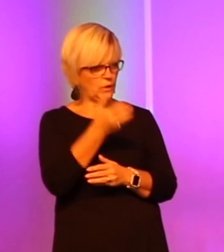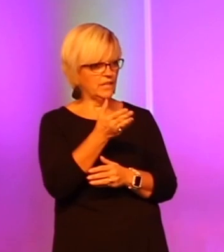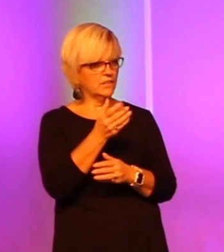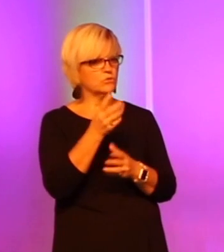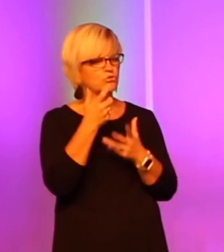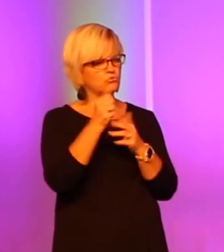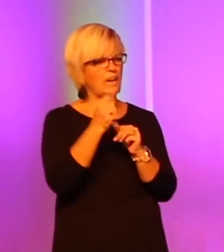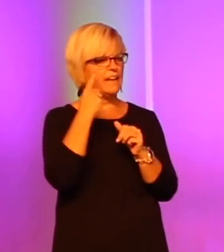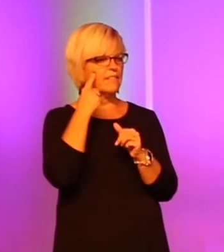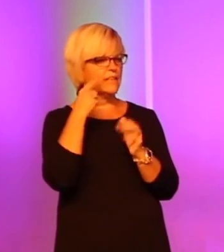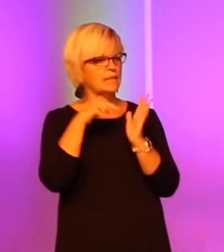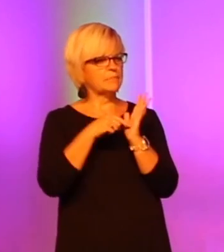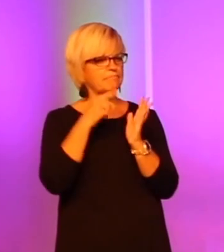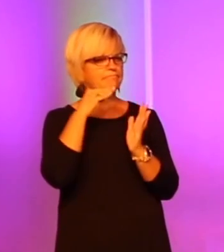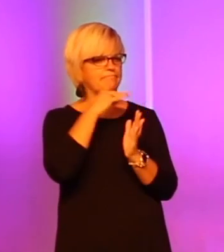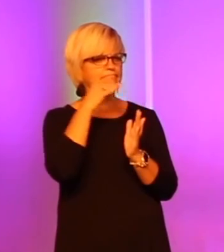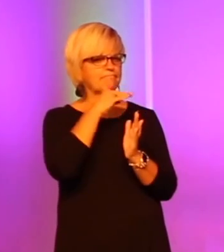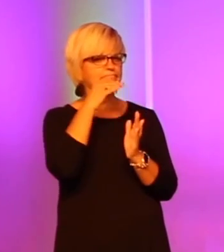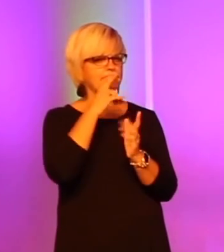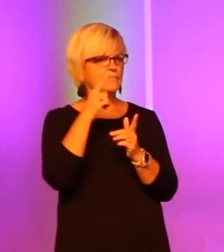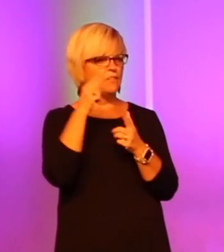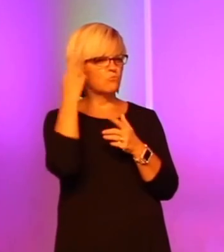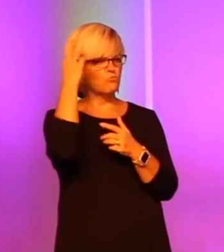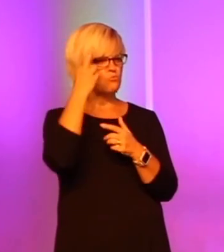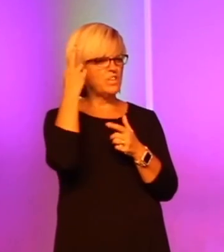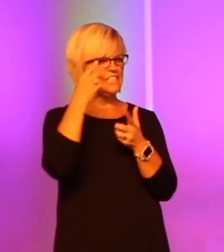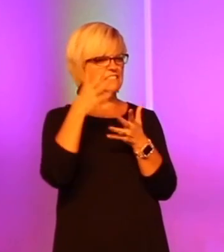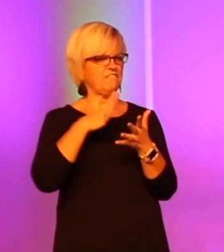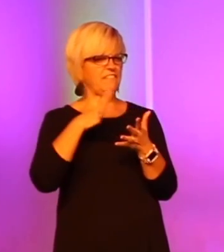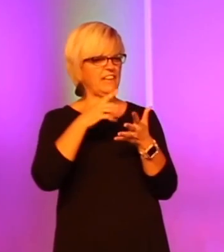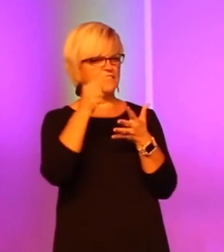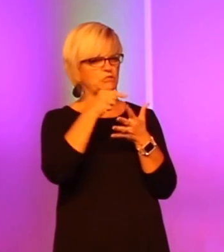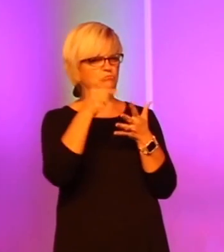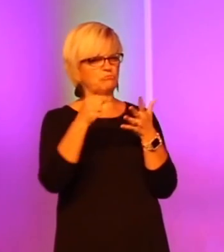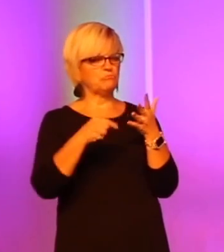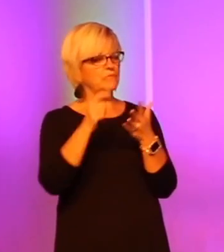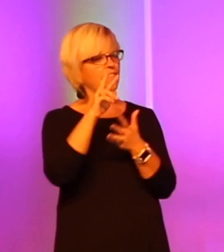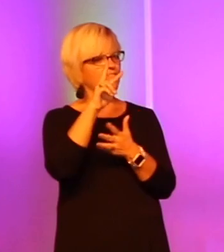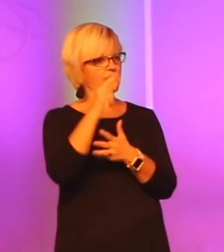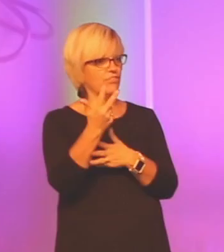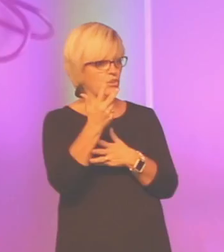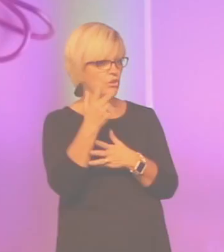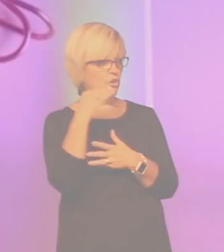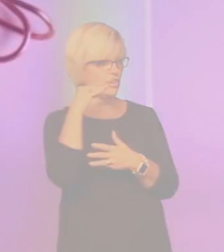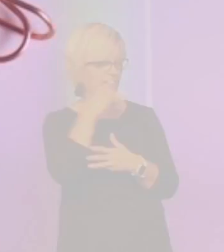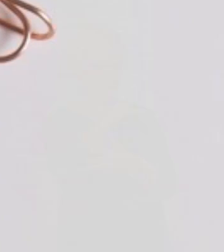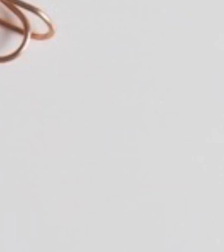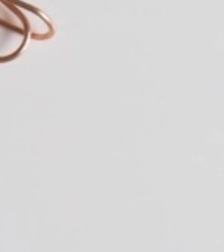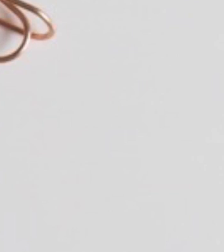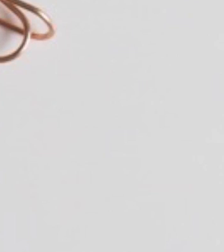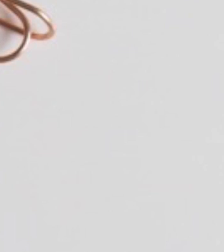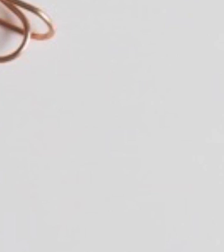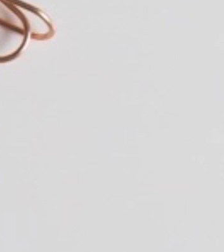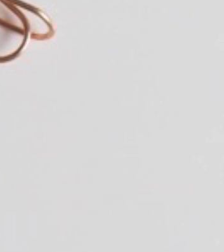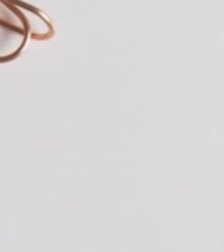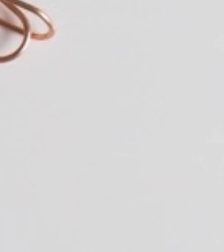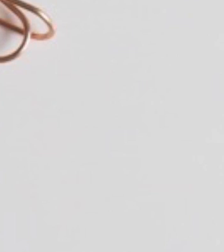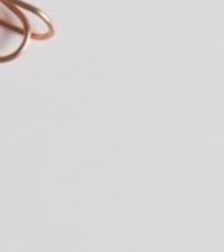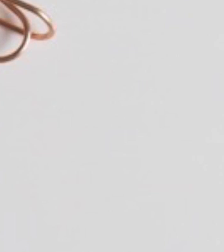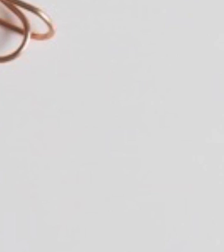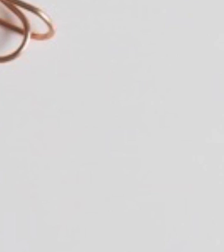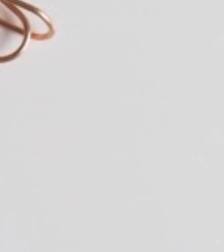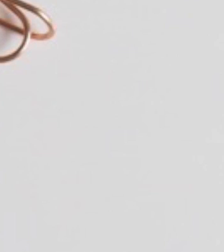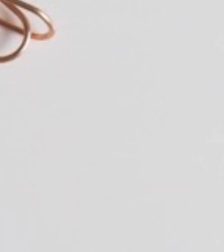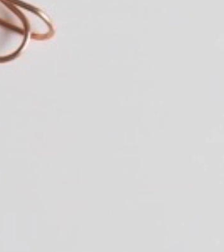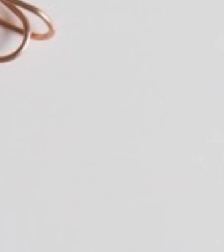these rational lies of temptation. The third lie when it comes to temptation is this: there